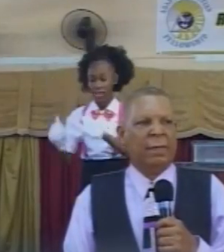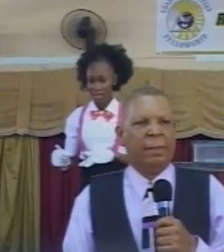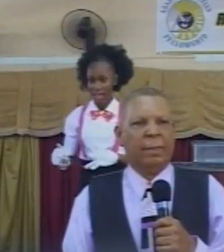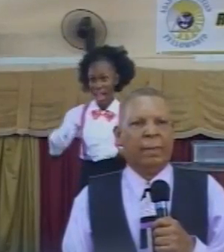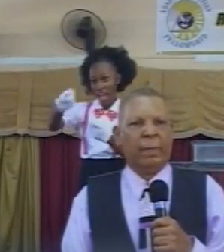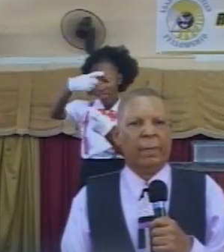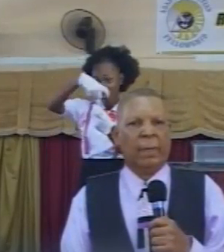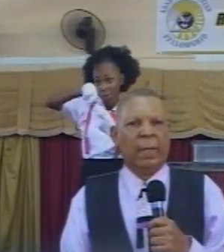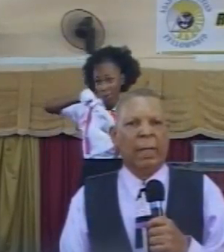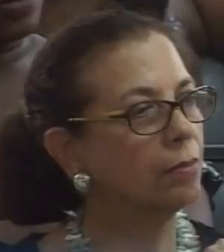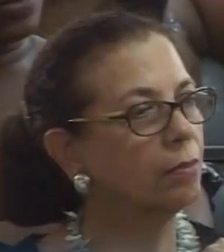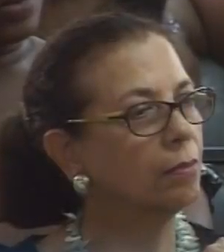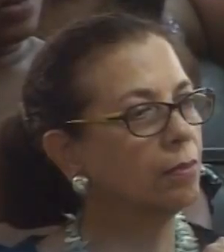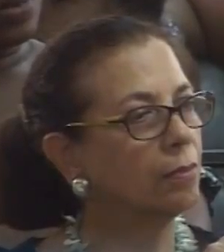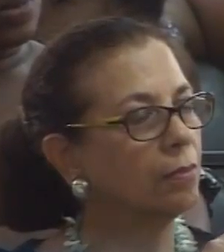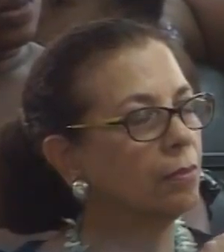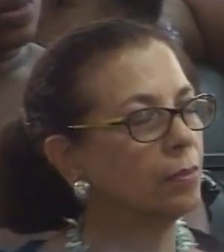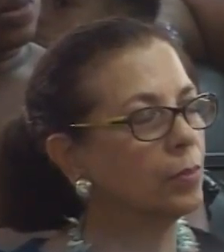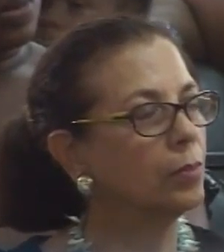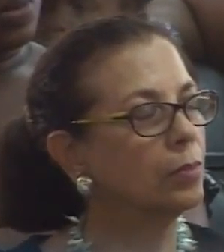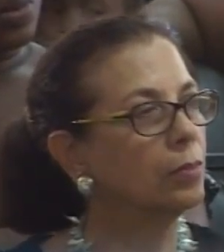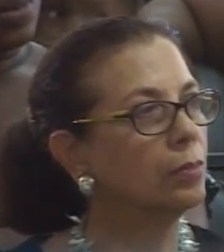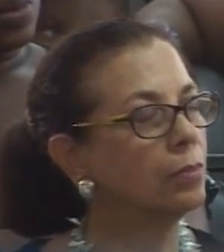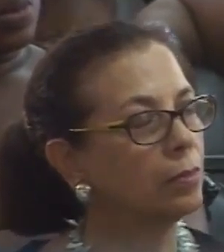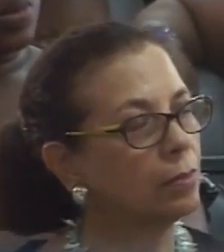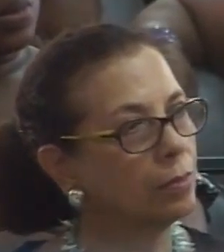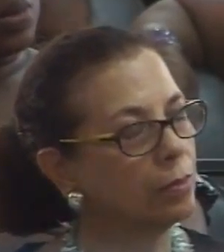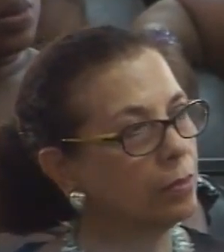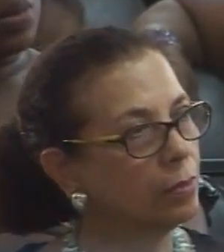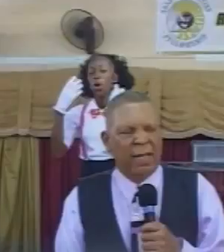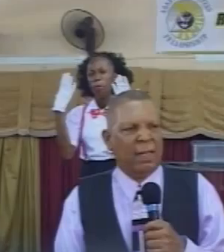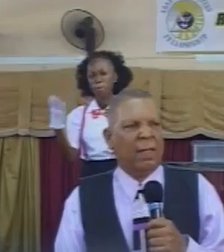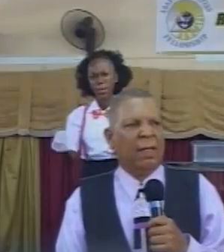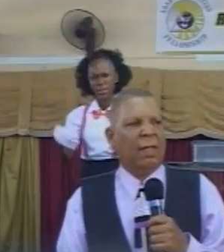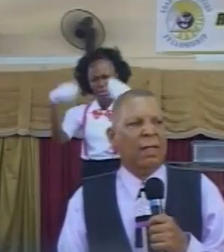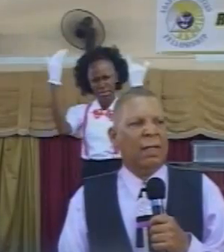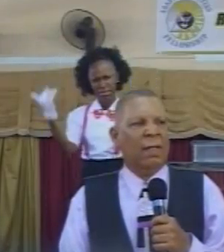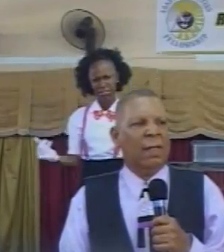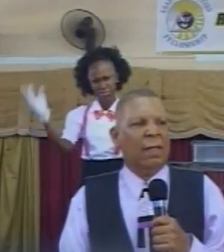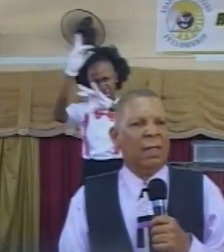Barabbas. And how many today still misunderstand